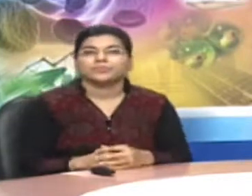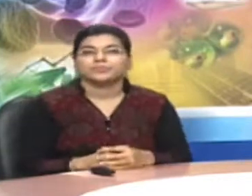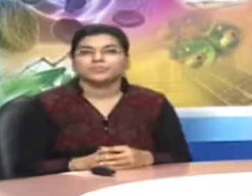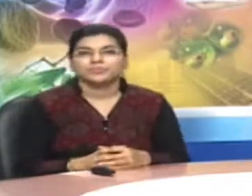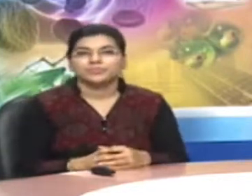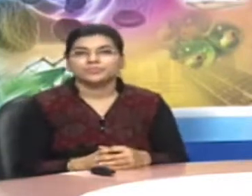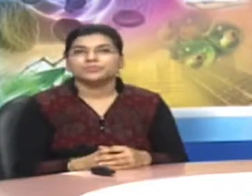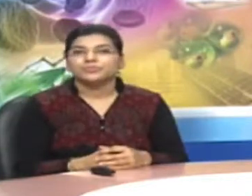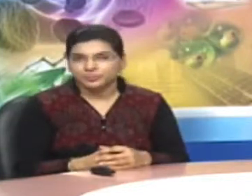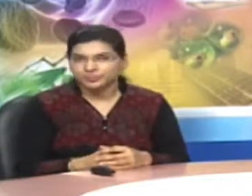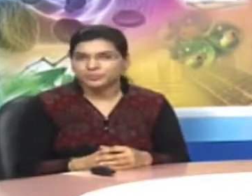size.